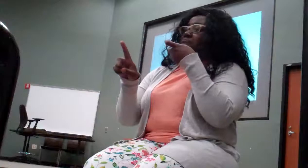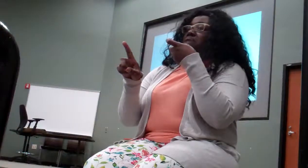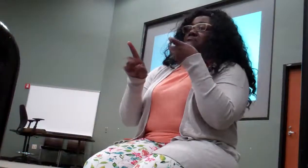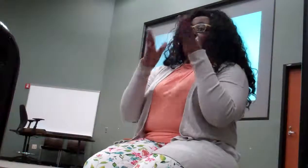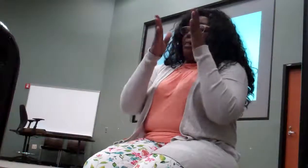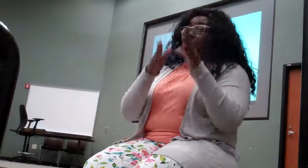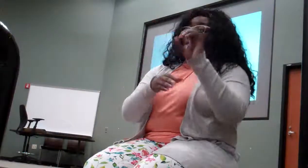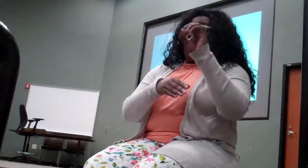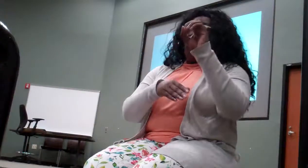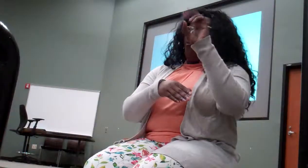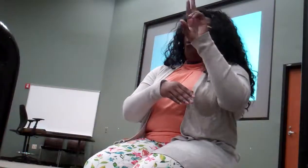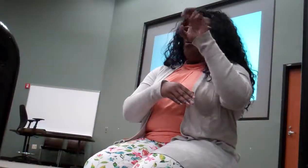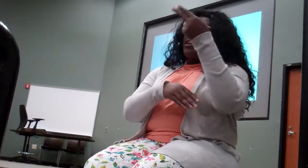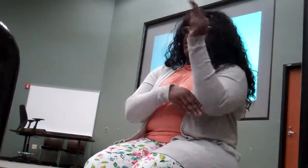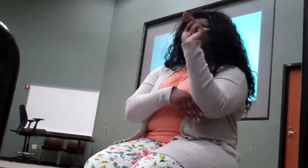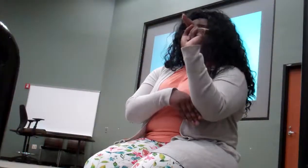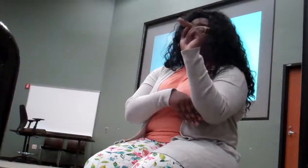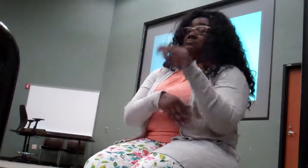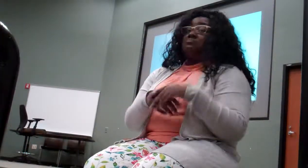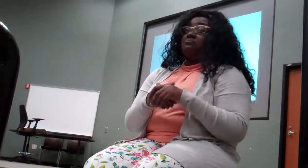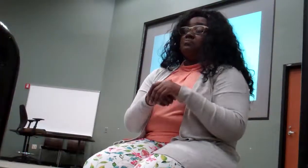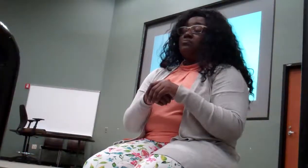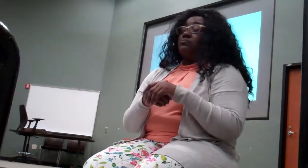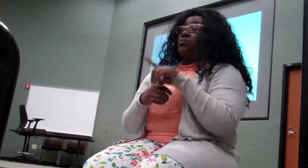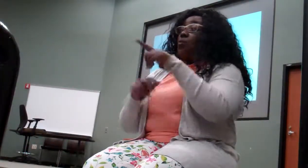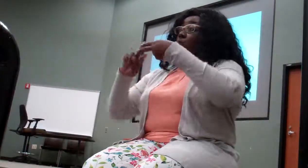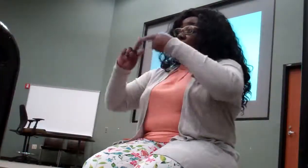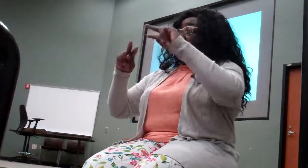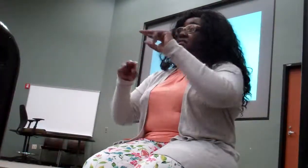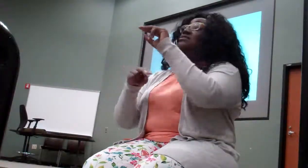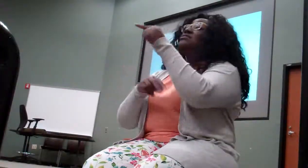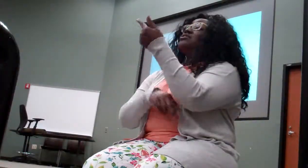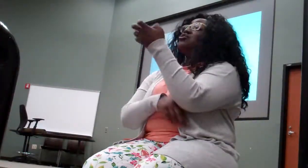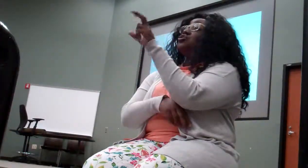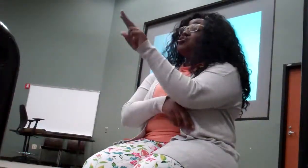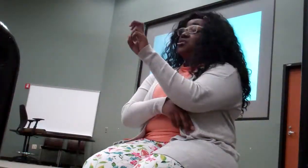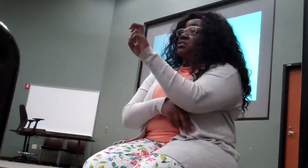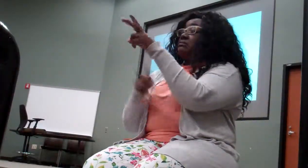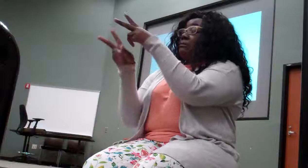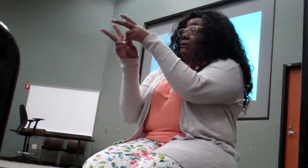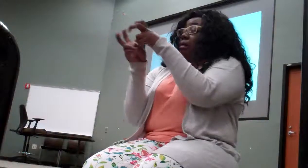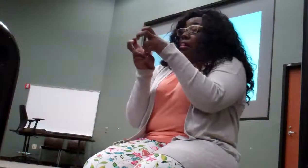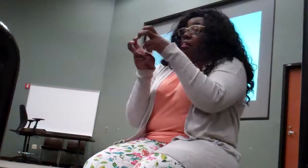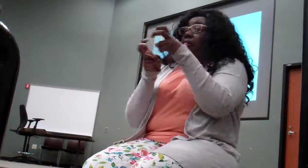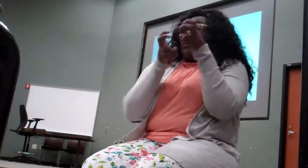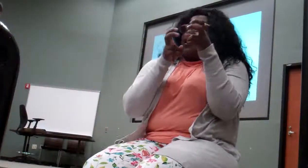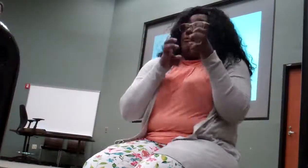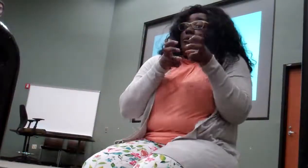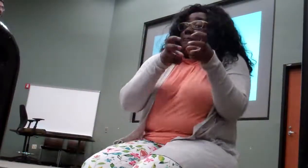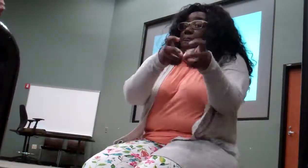So we take a gene from one thing and we put it into another.